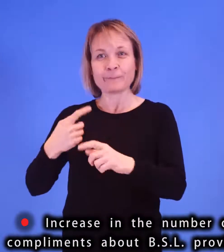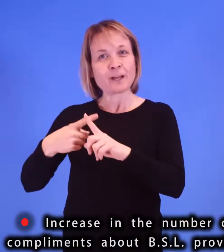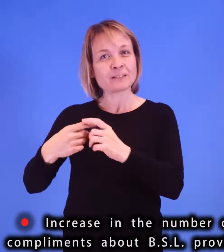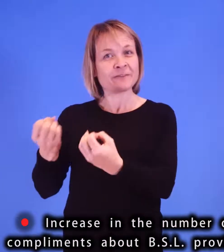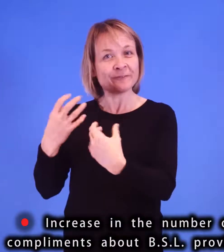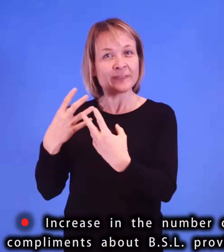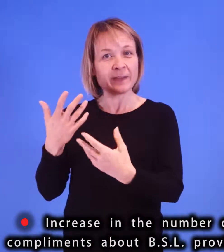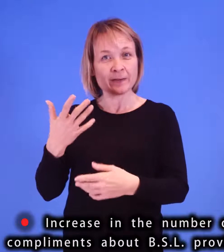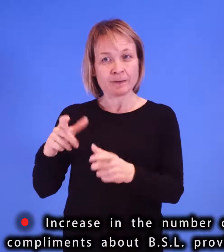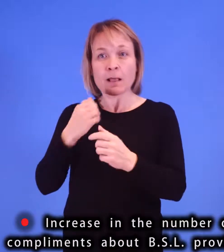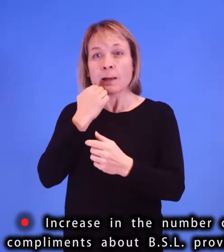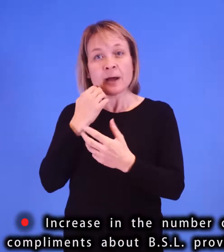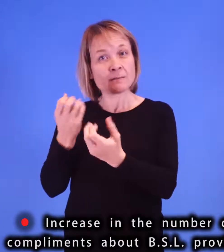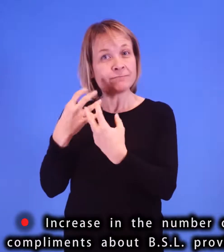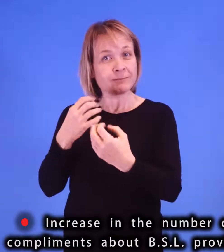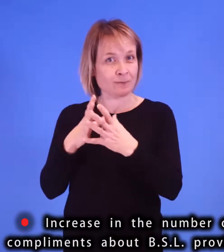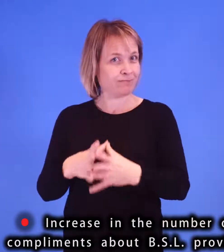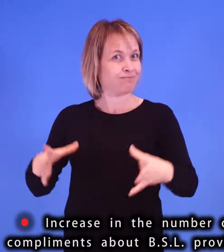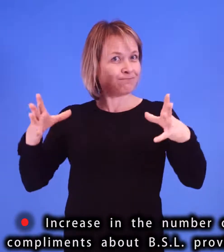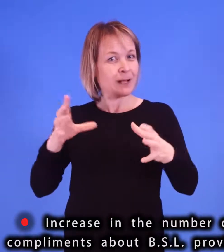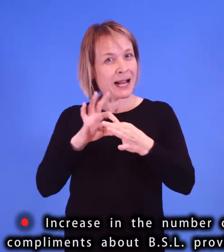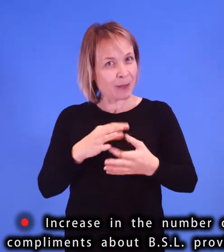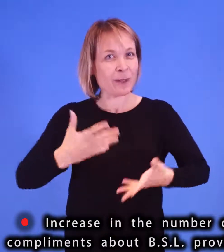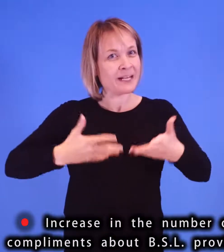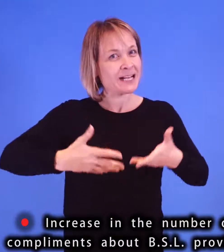Increase in the number of compliments about BSL provision.